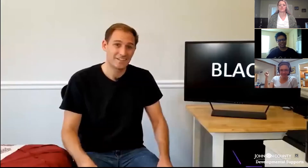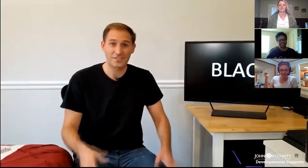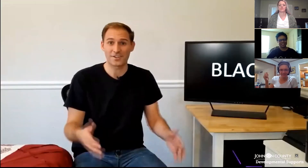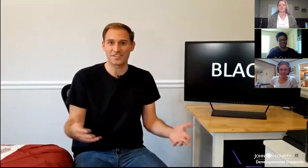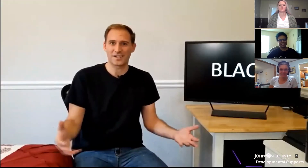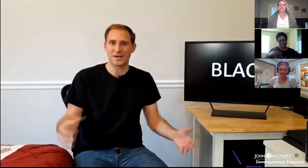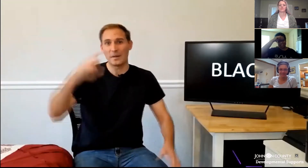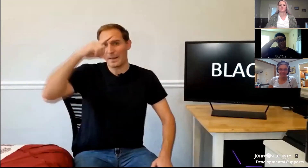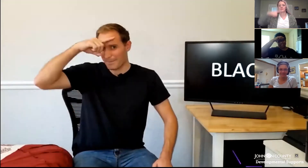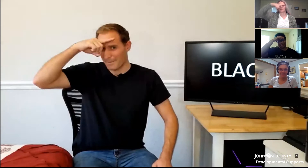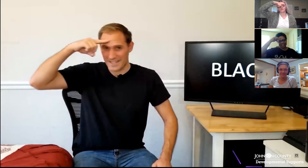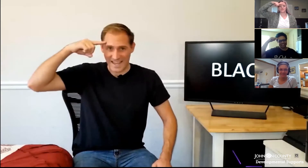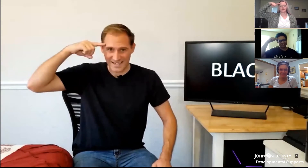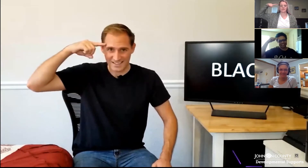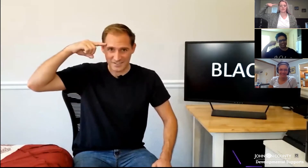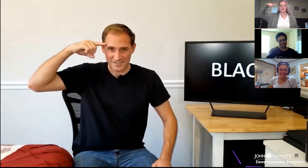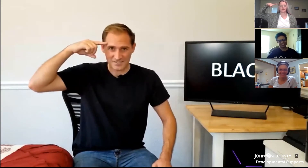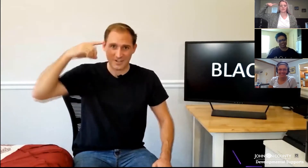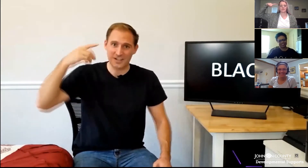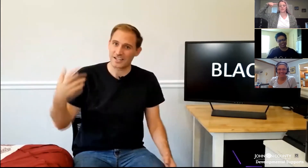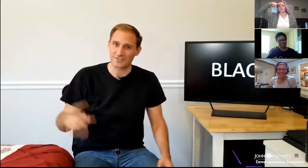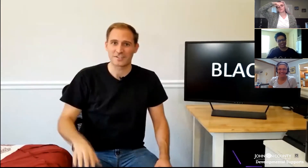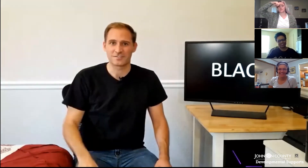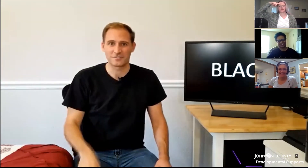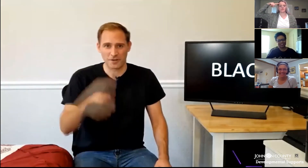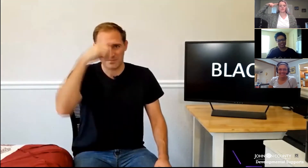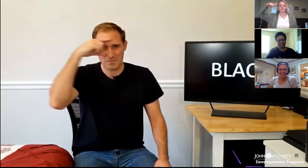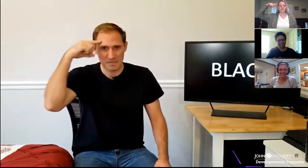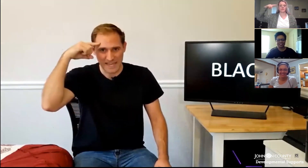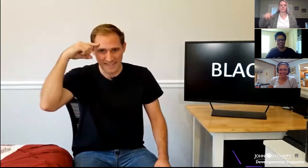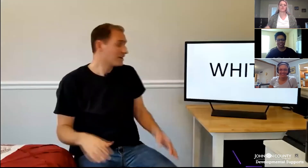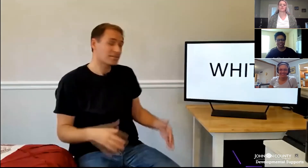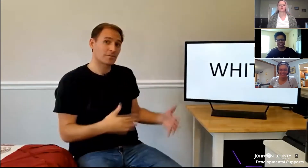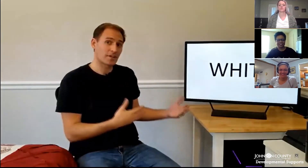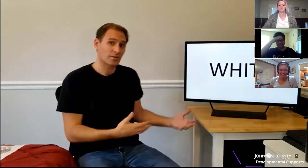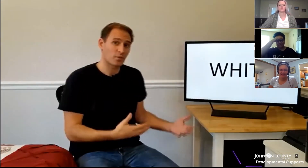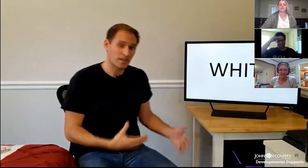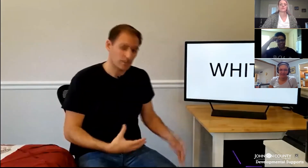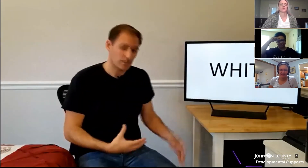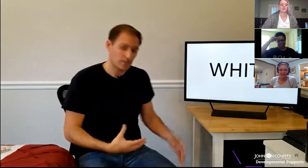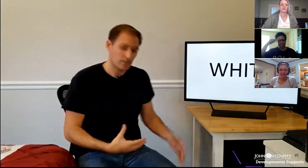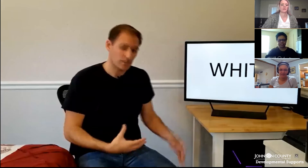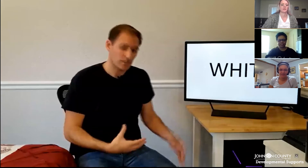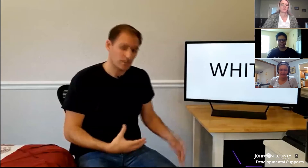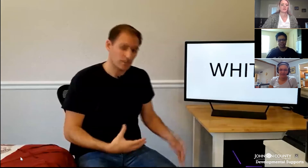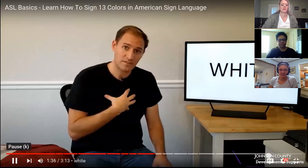So there you saw black. You just draw a line across your forehead, black. So for the color white, you just take all 5 fingers